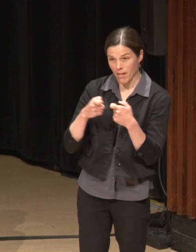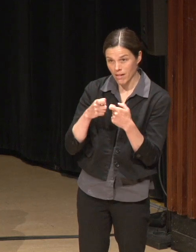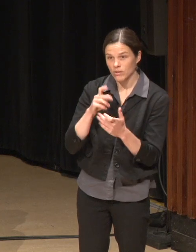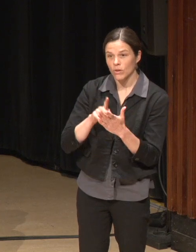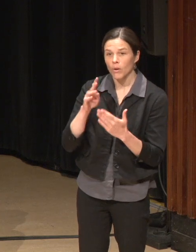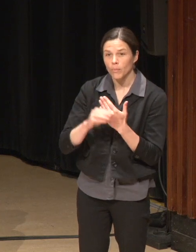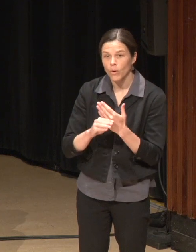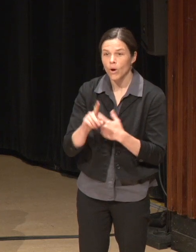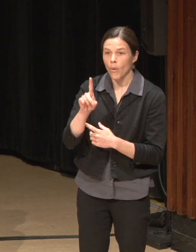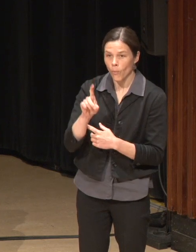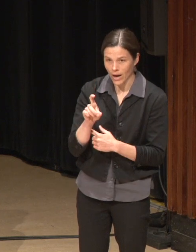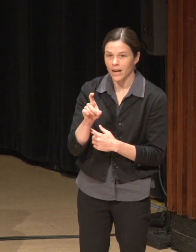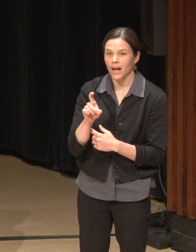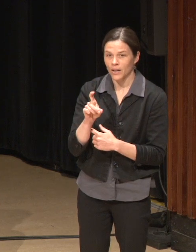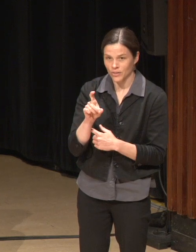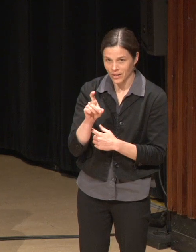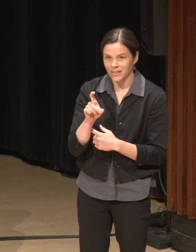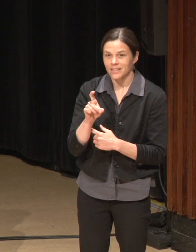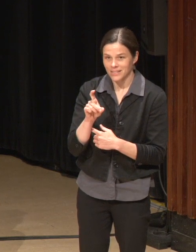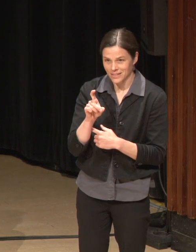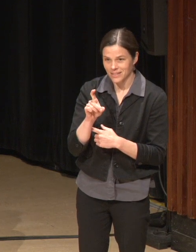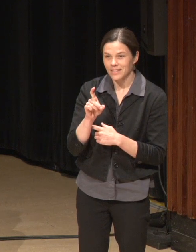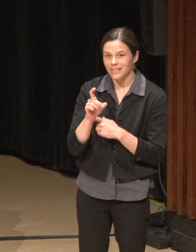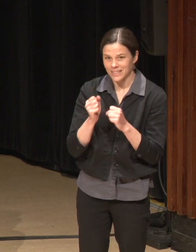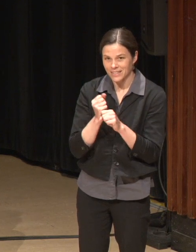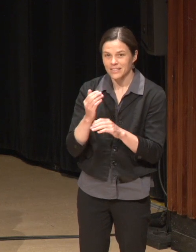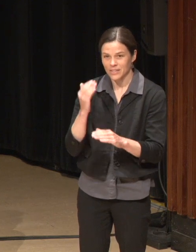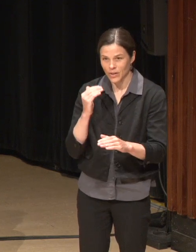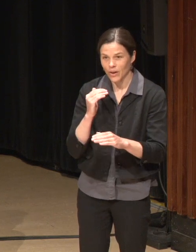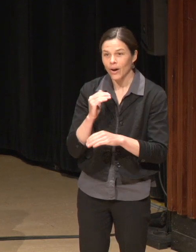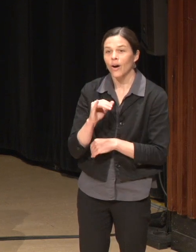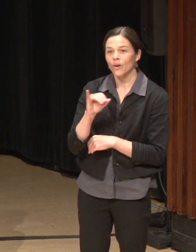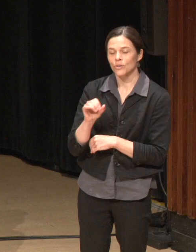years ago to the month in June of 1915.